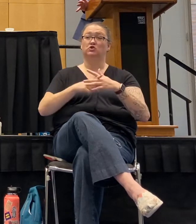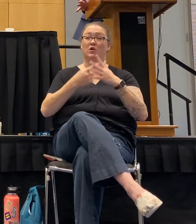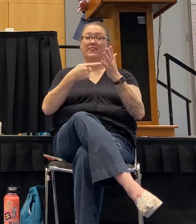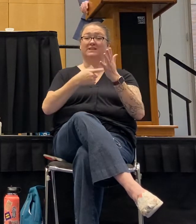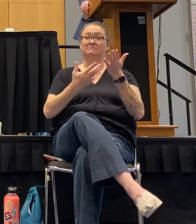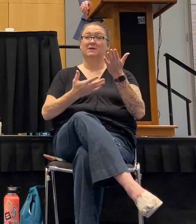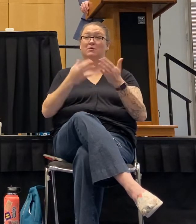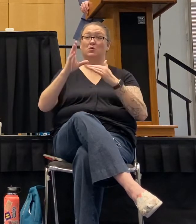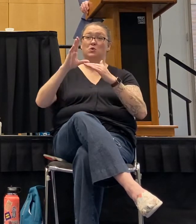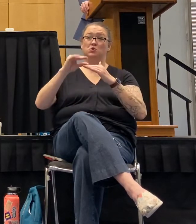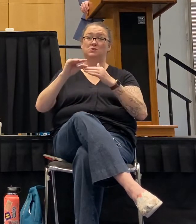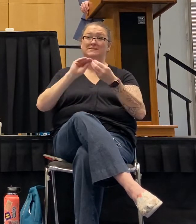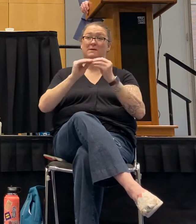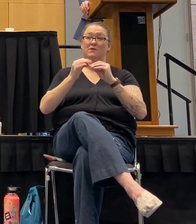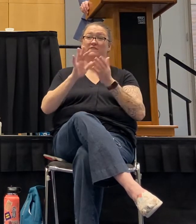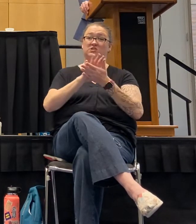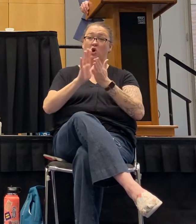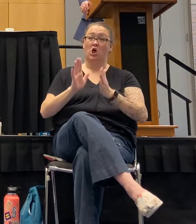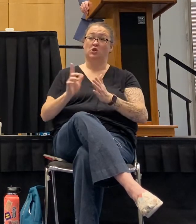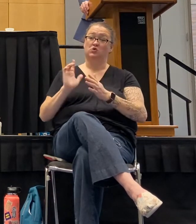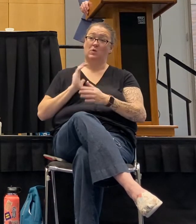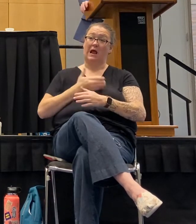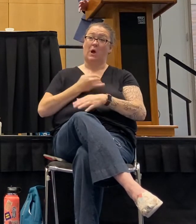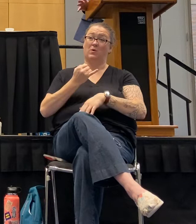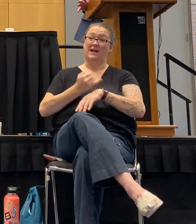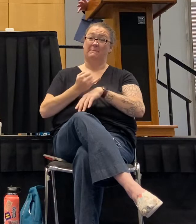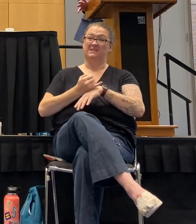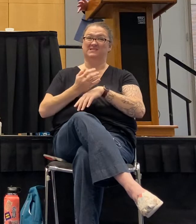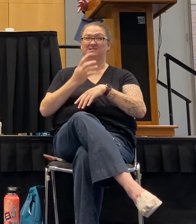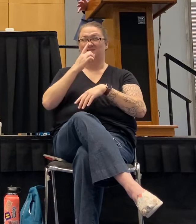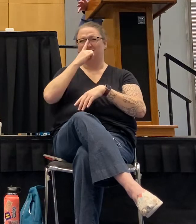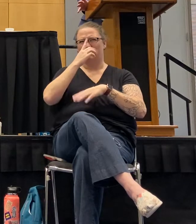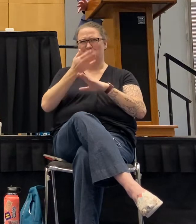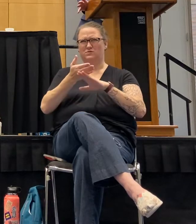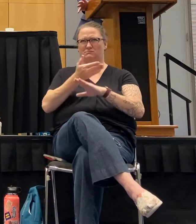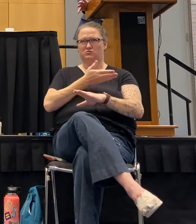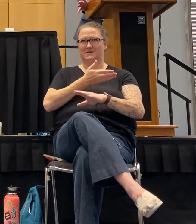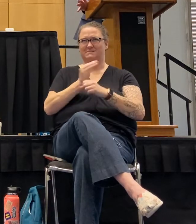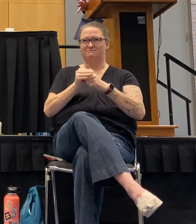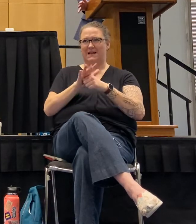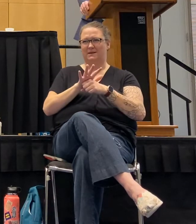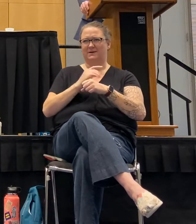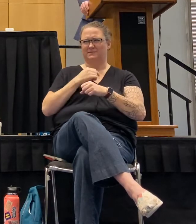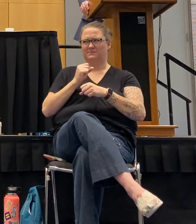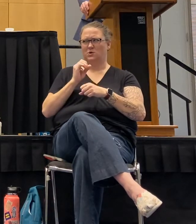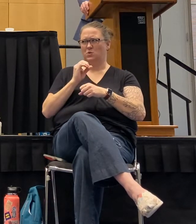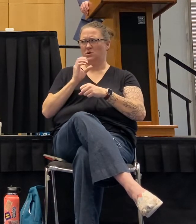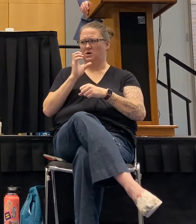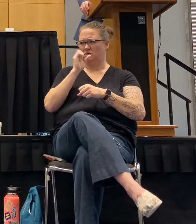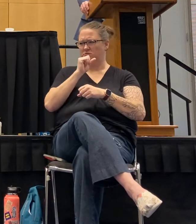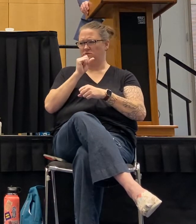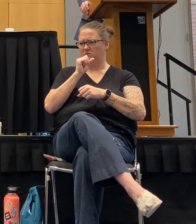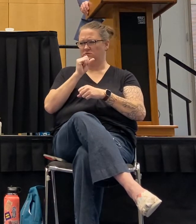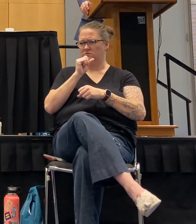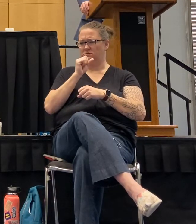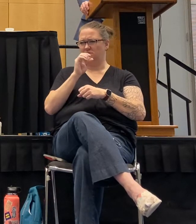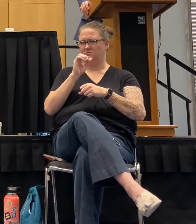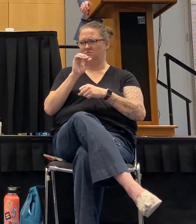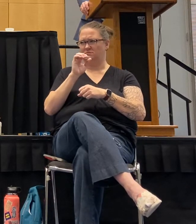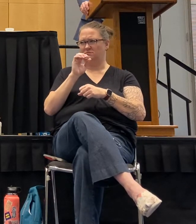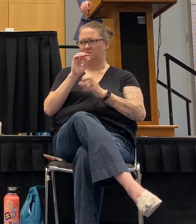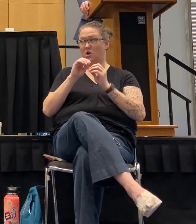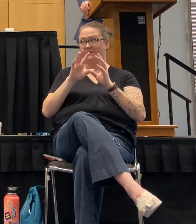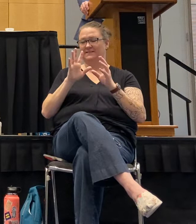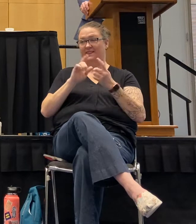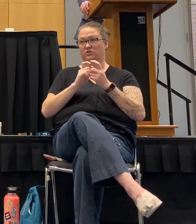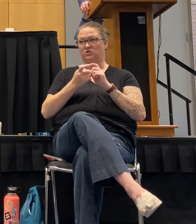that this might reduce the number of scholars to our campus. And this was pre-pandemic, so this wasn't, obviously that's done